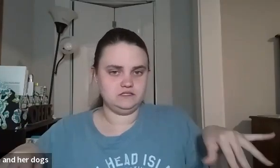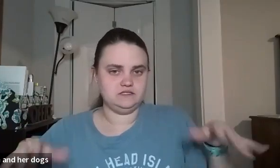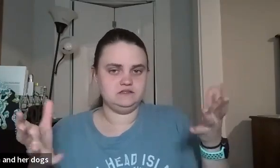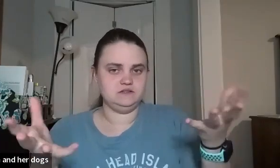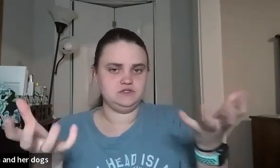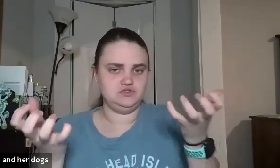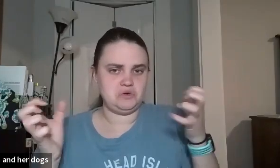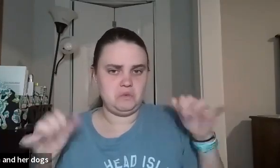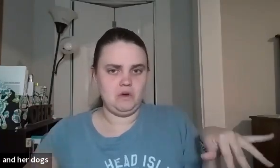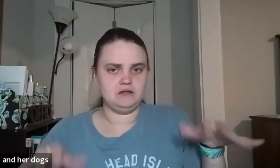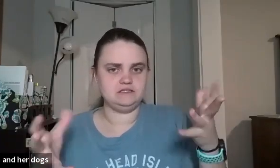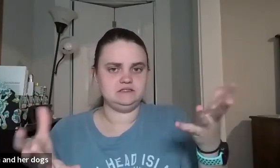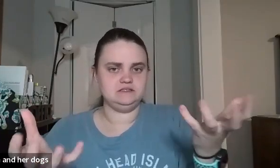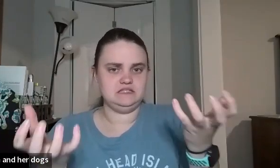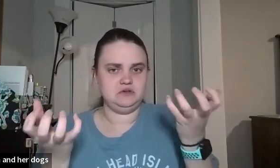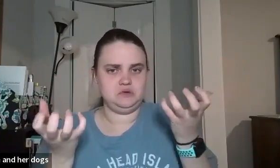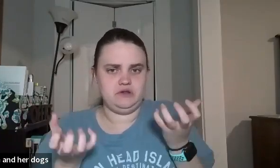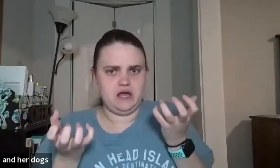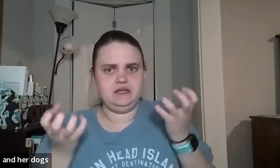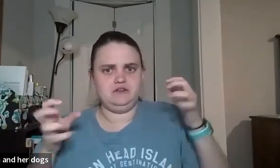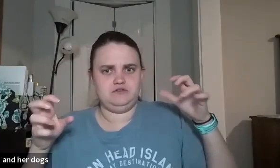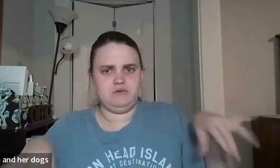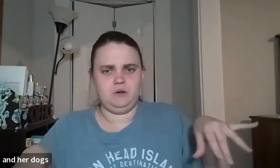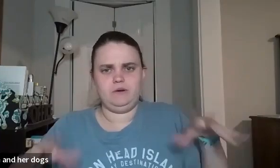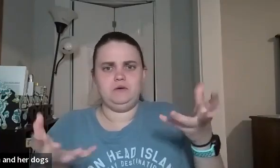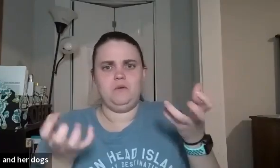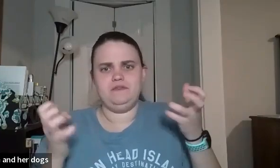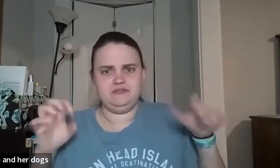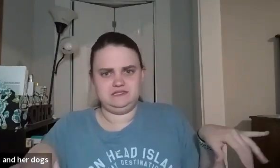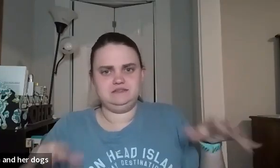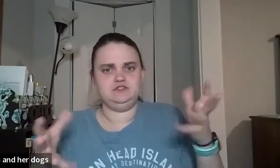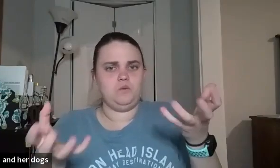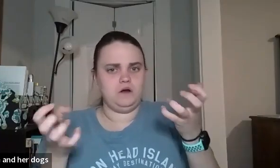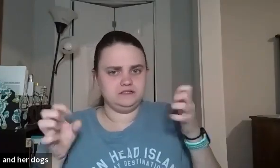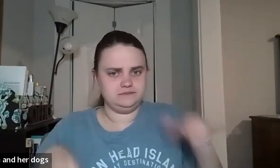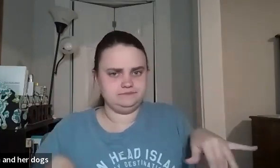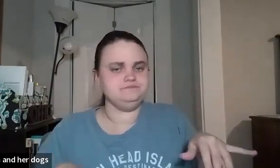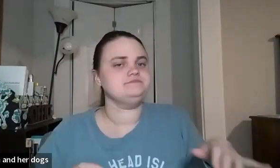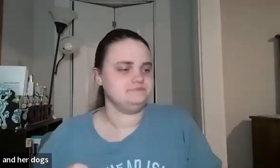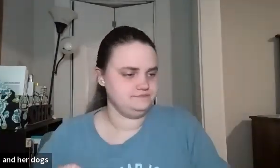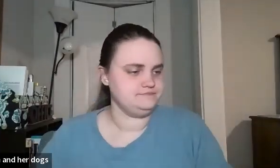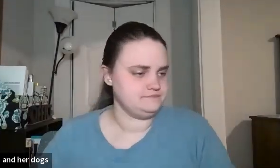want. Like you got it and you're throwing away. I don't want this. Don't want.